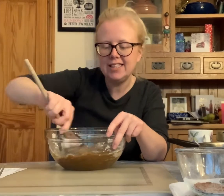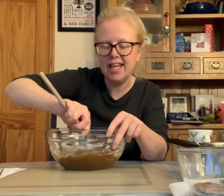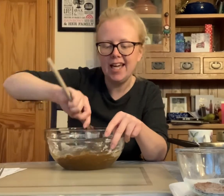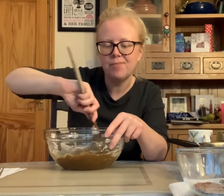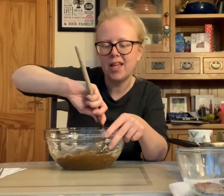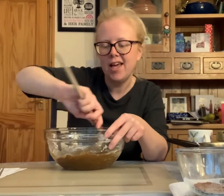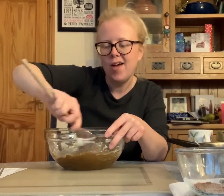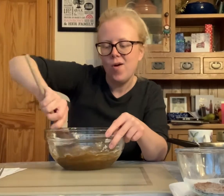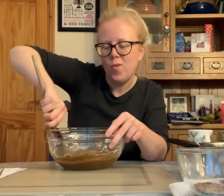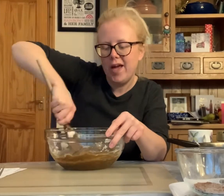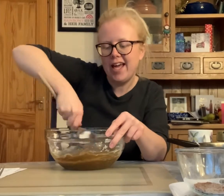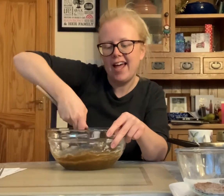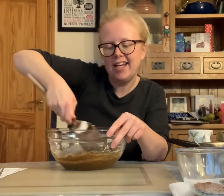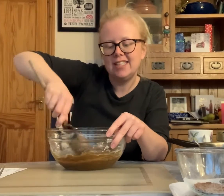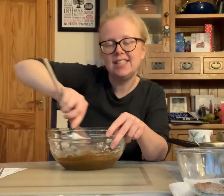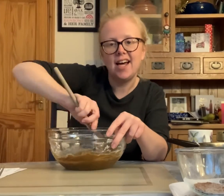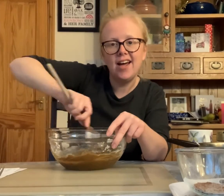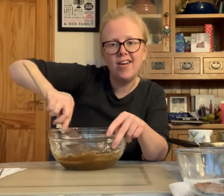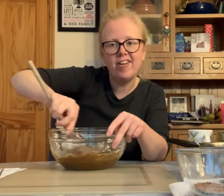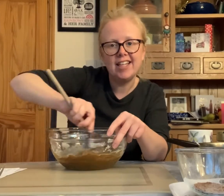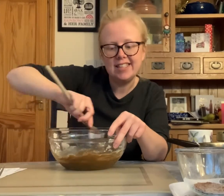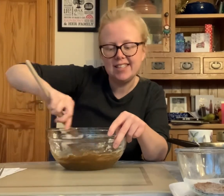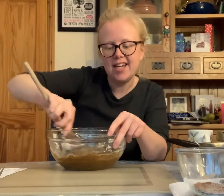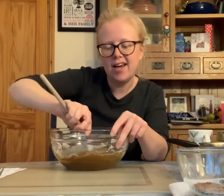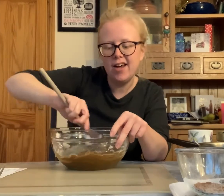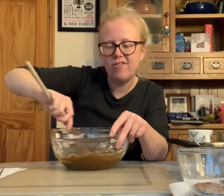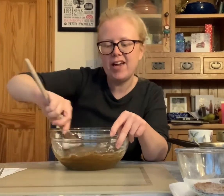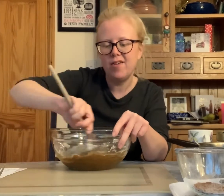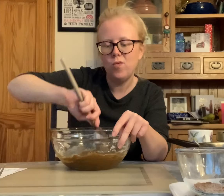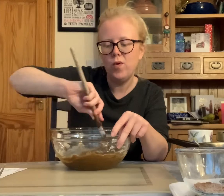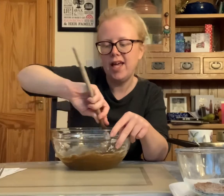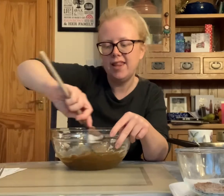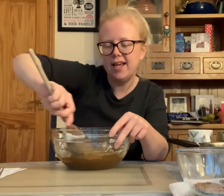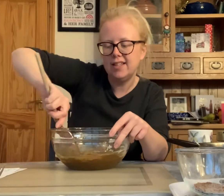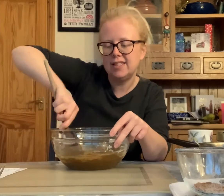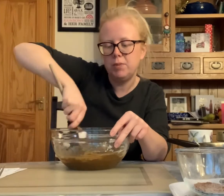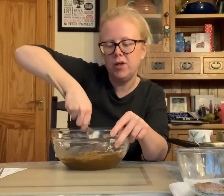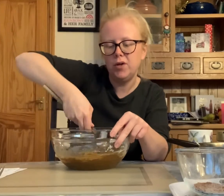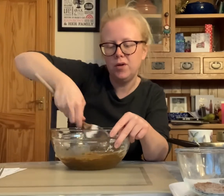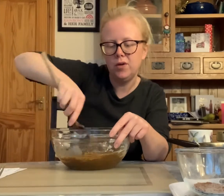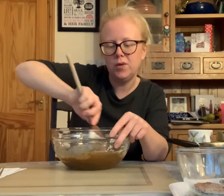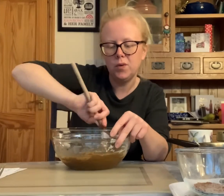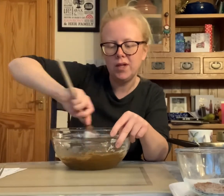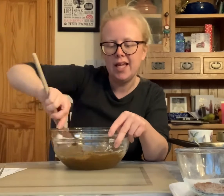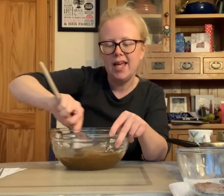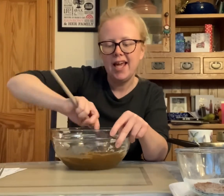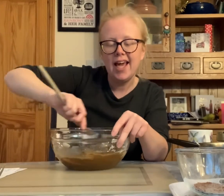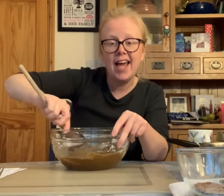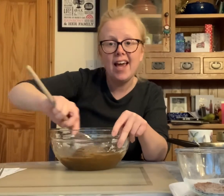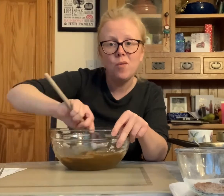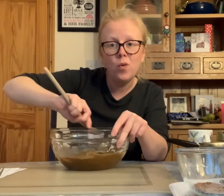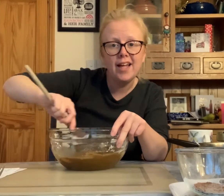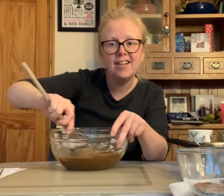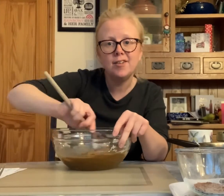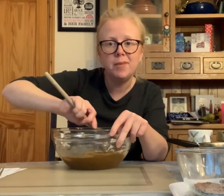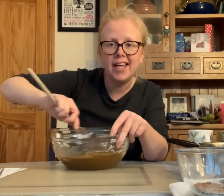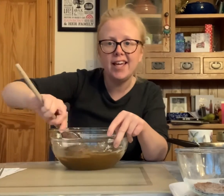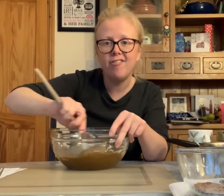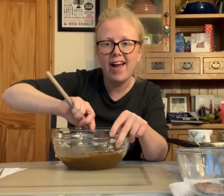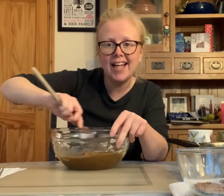ready? We're gonna stir it with a spoon. It will be